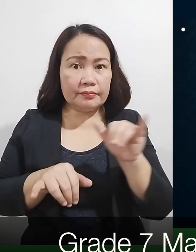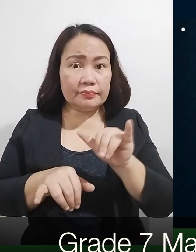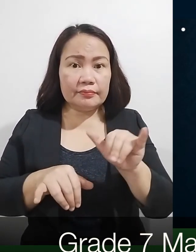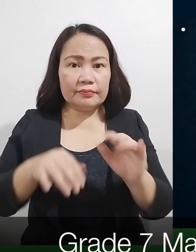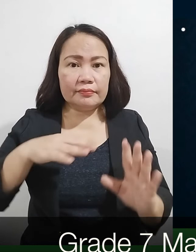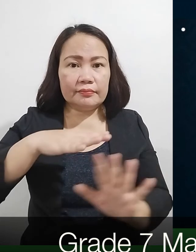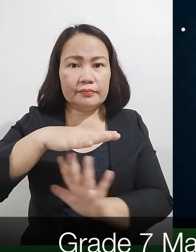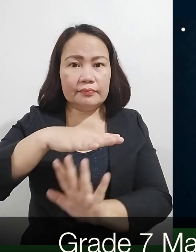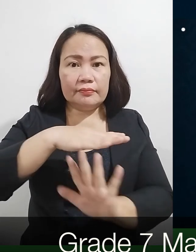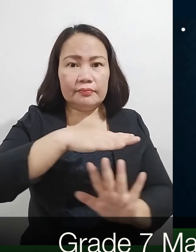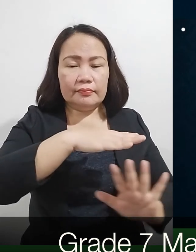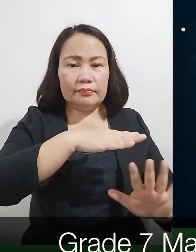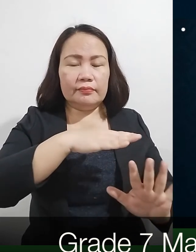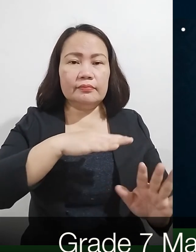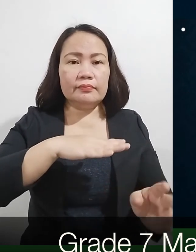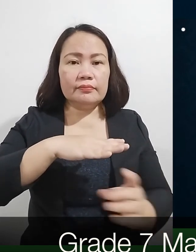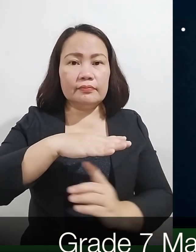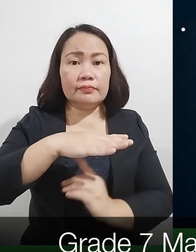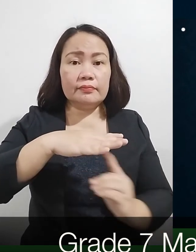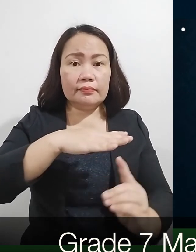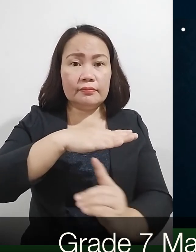nito, pare-pareho silang 5,